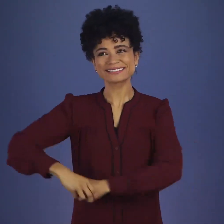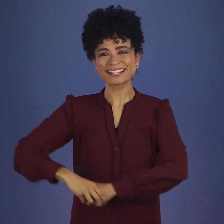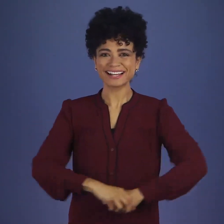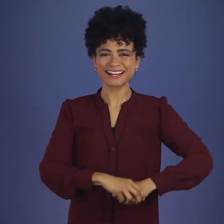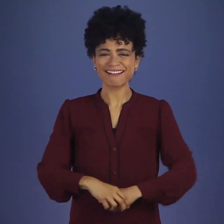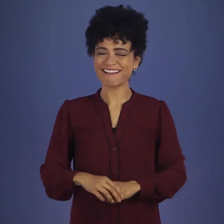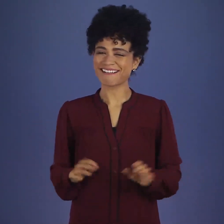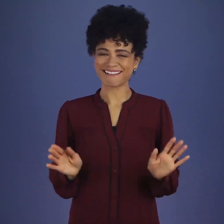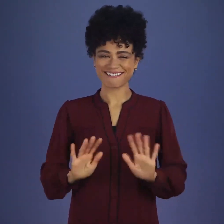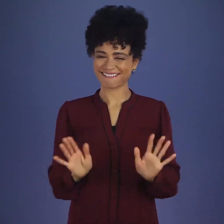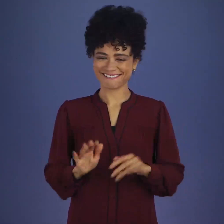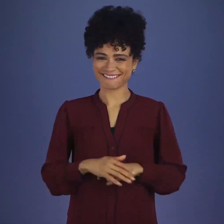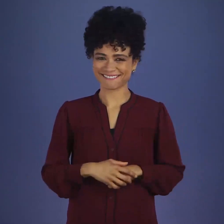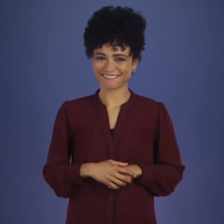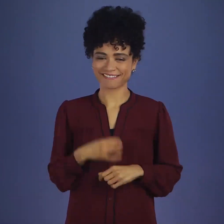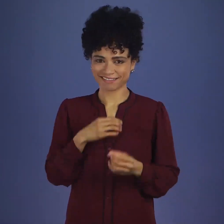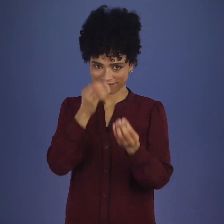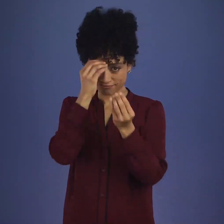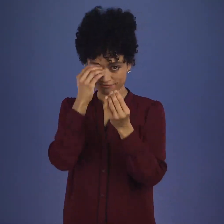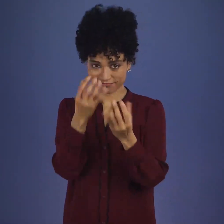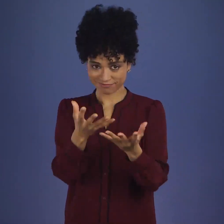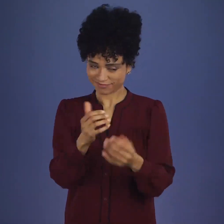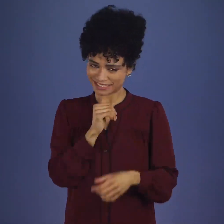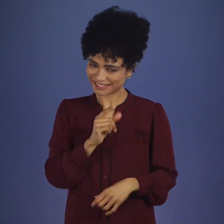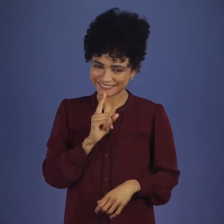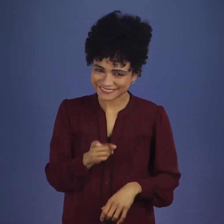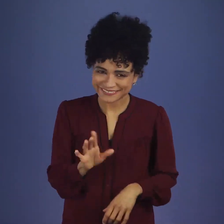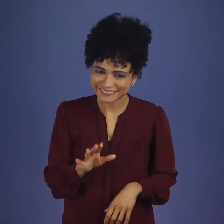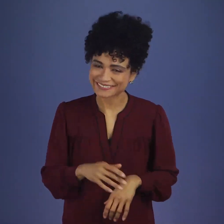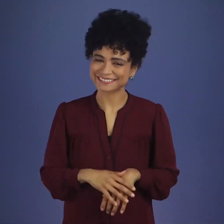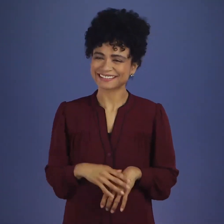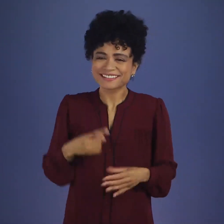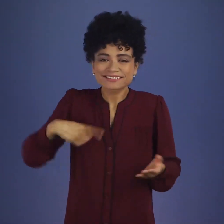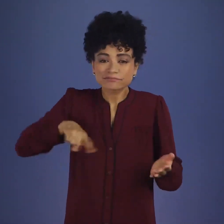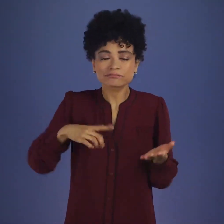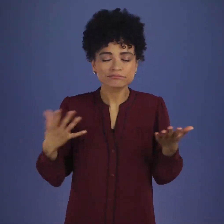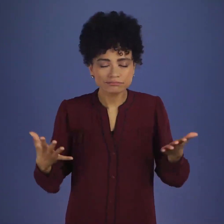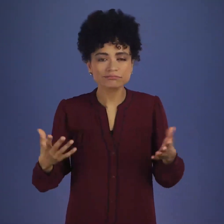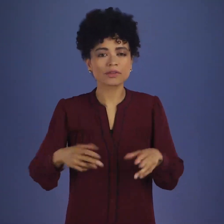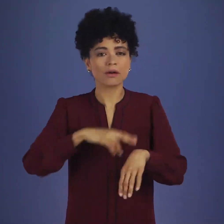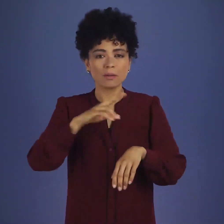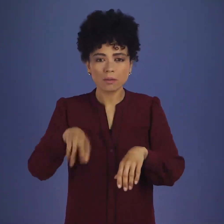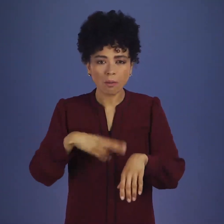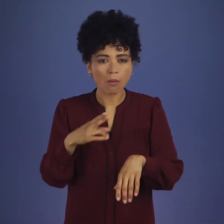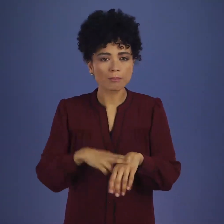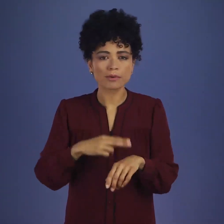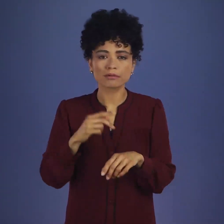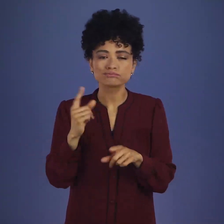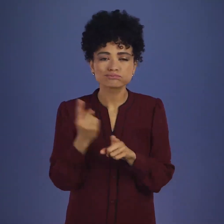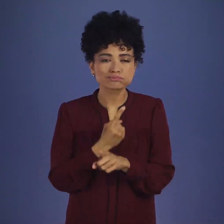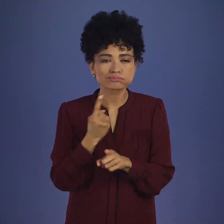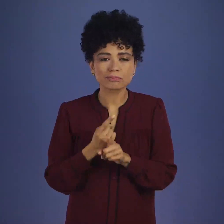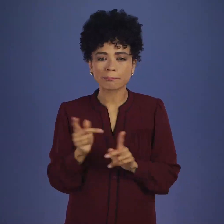family. Of course, this isn't so at all. Human beings that we are, we squabble.